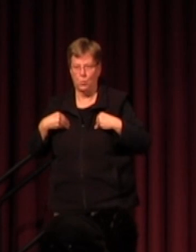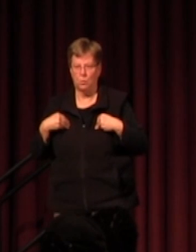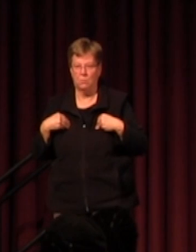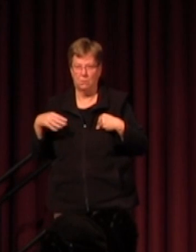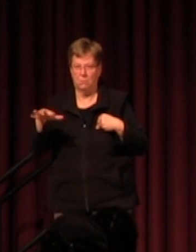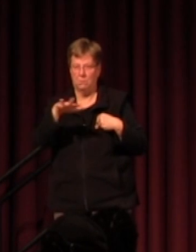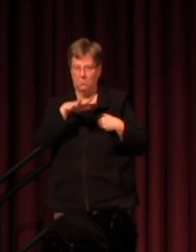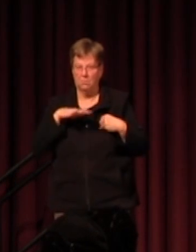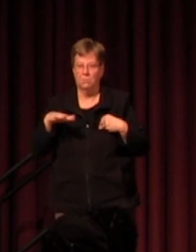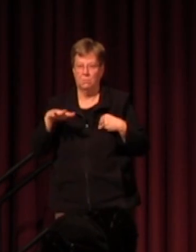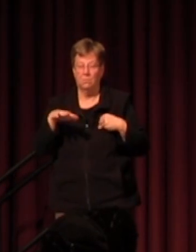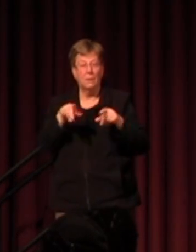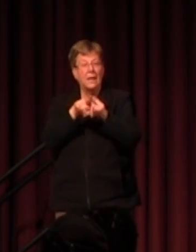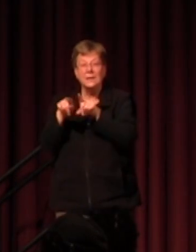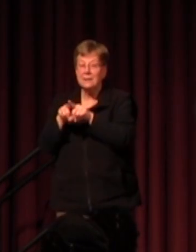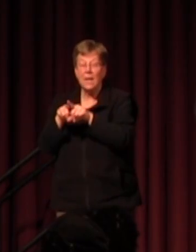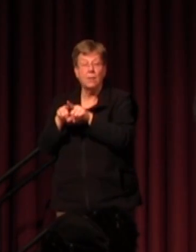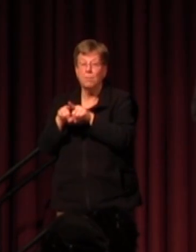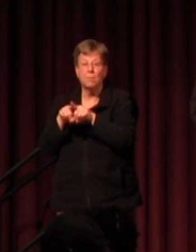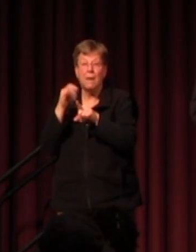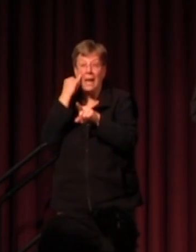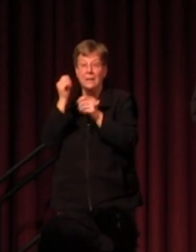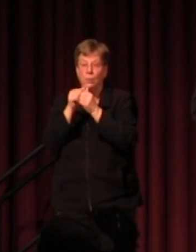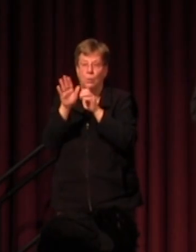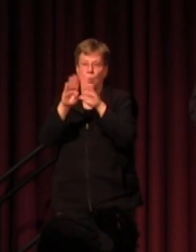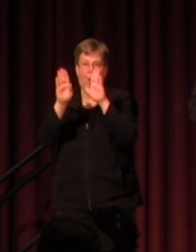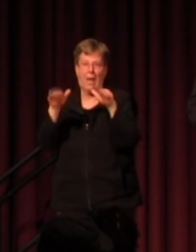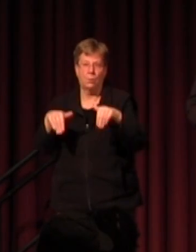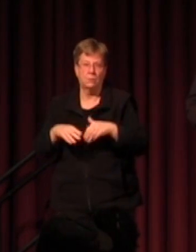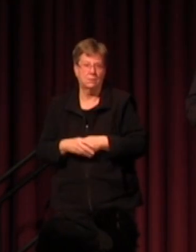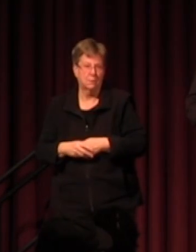That is the same thing is true with your house.